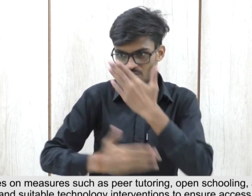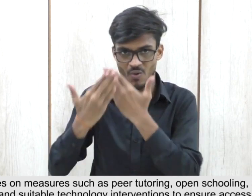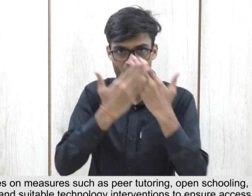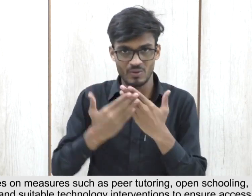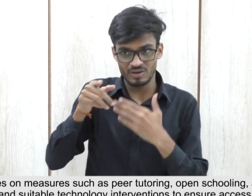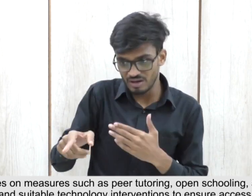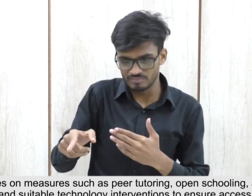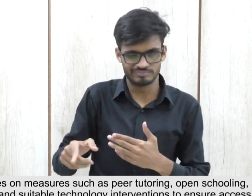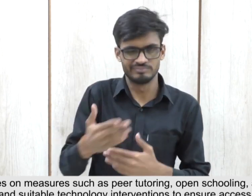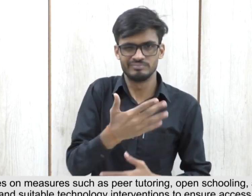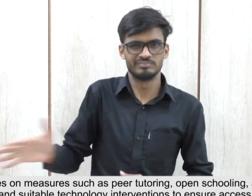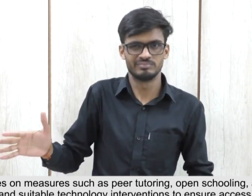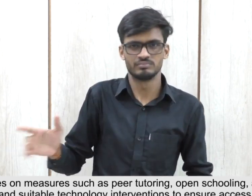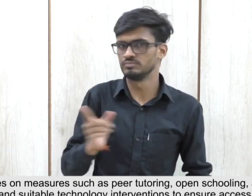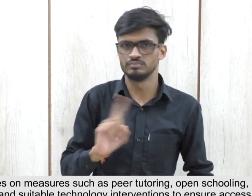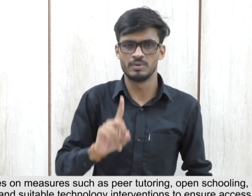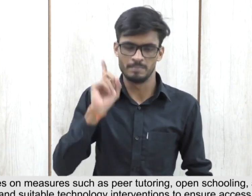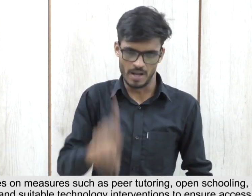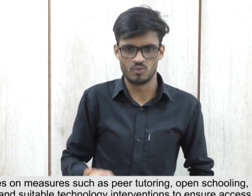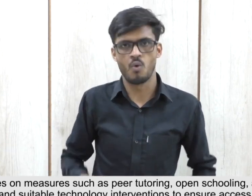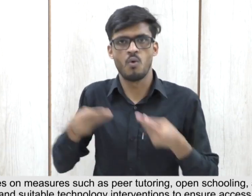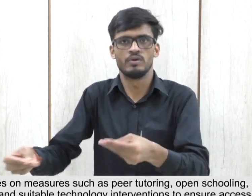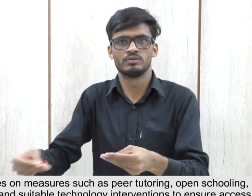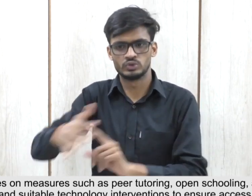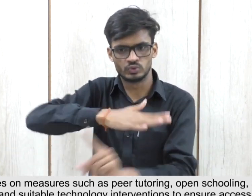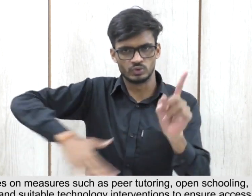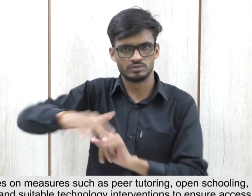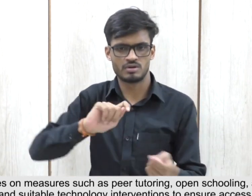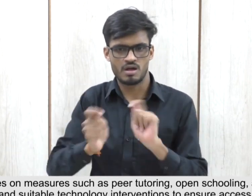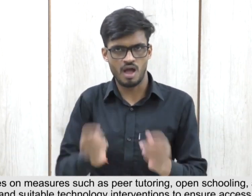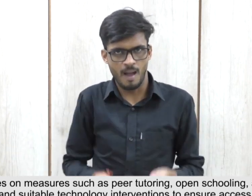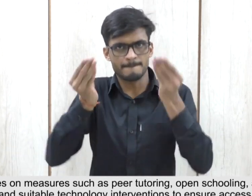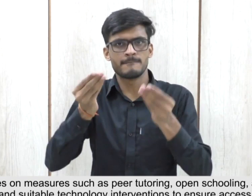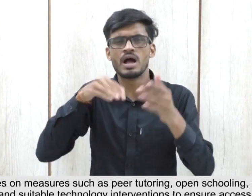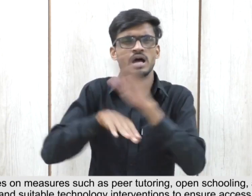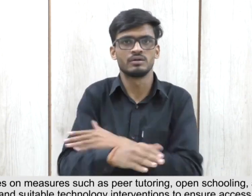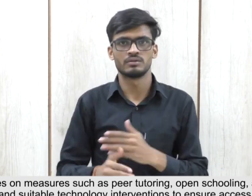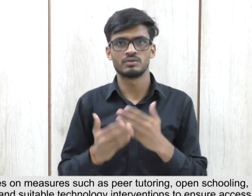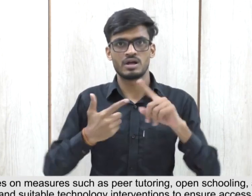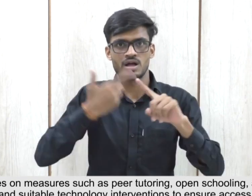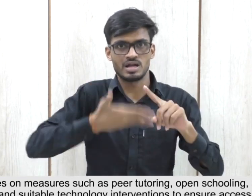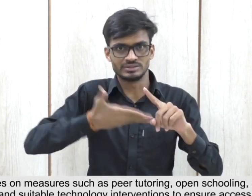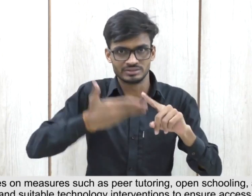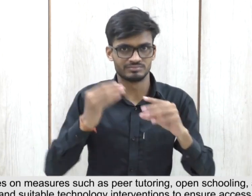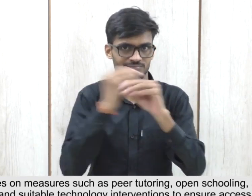tutoring, open schooling, appropriate infrastructure, and suitable technology interventions to ensure access to